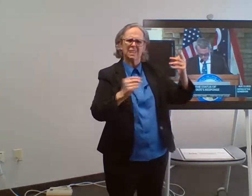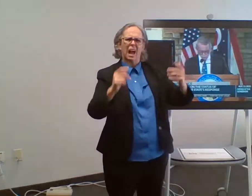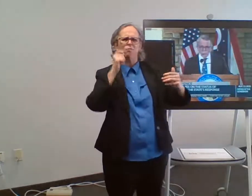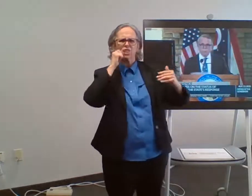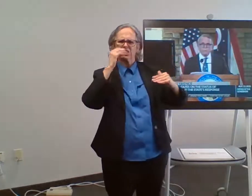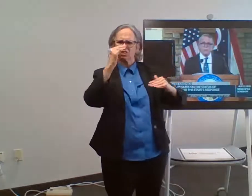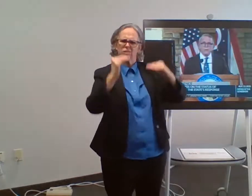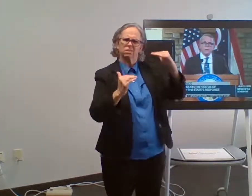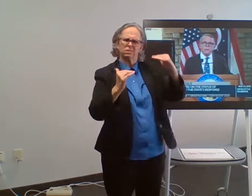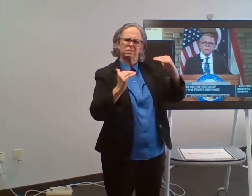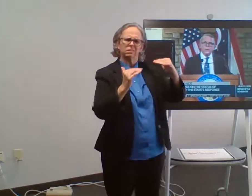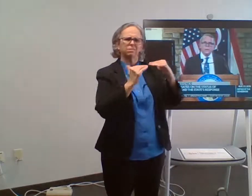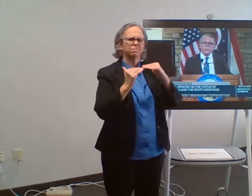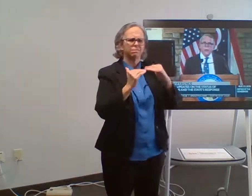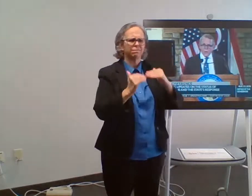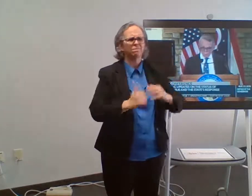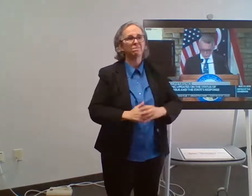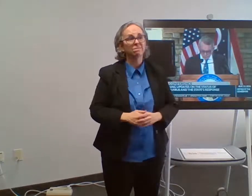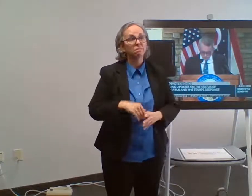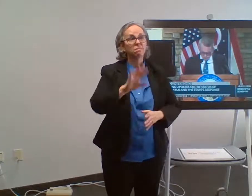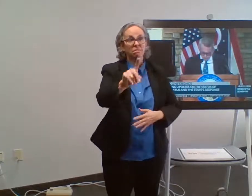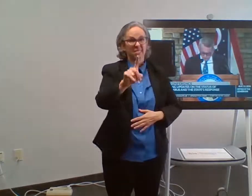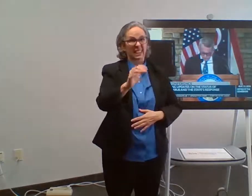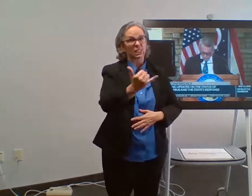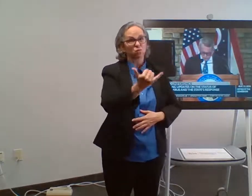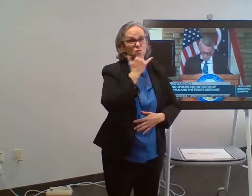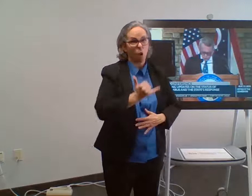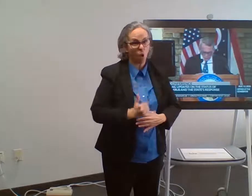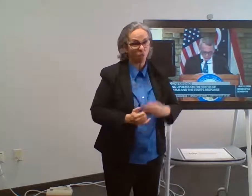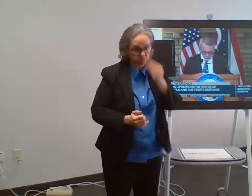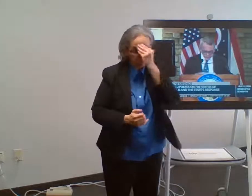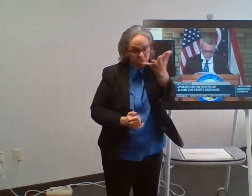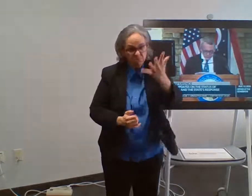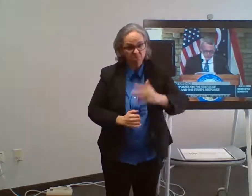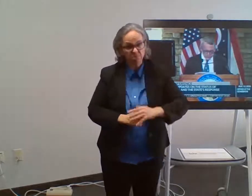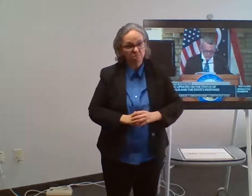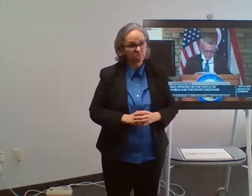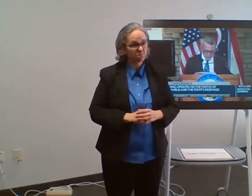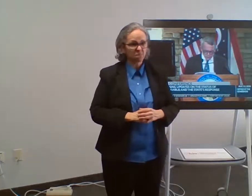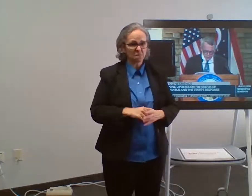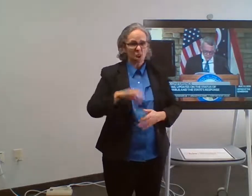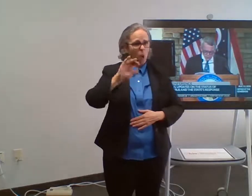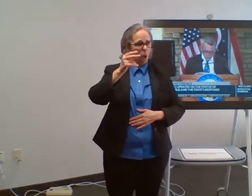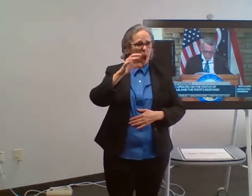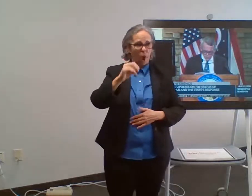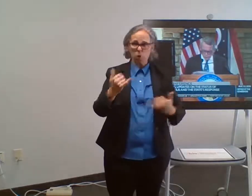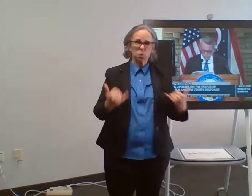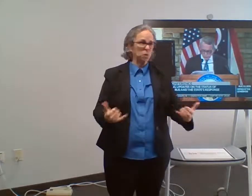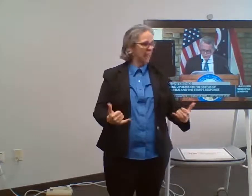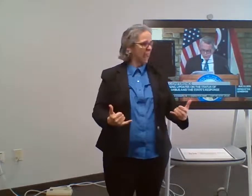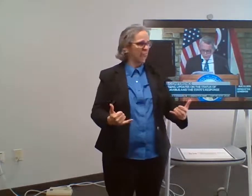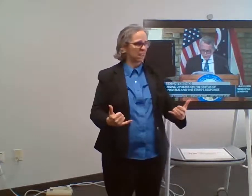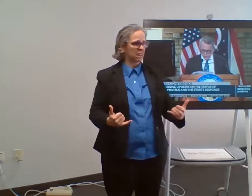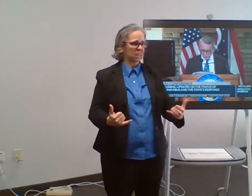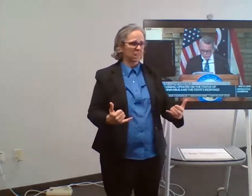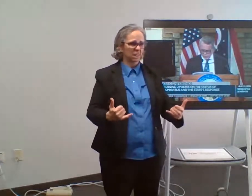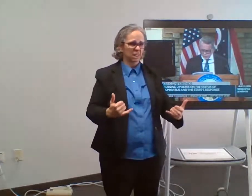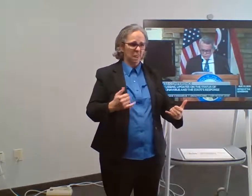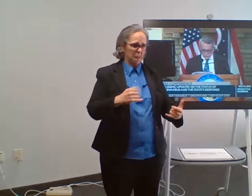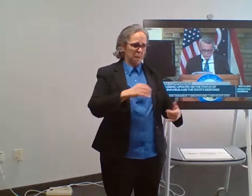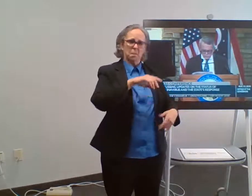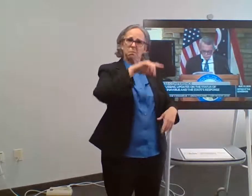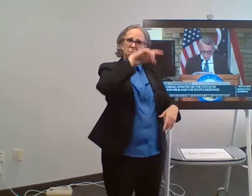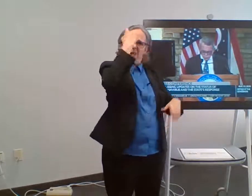It is wrong that in Ohio today, the overall life expectancy of African Americans, Ohioans,